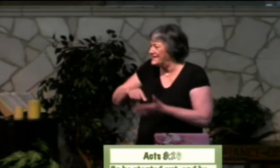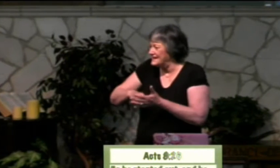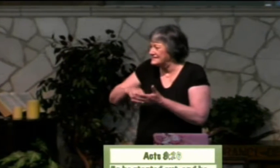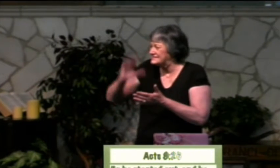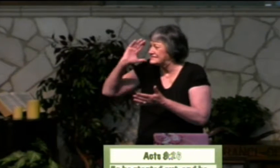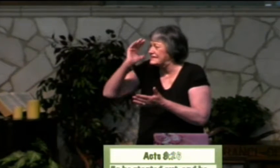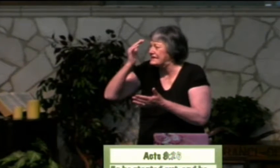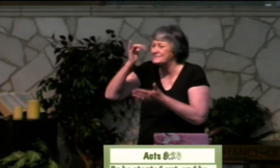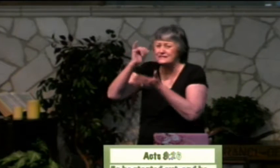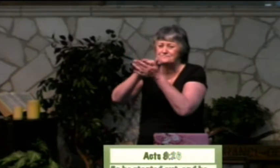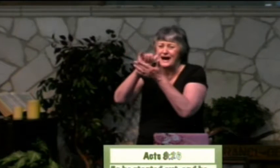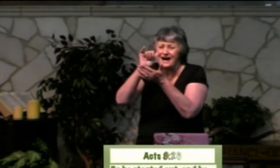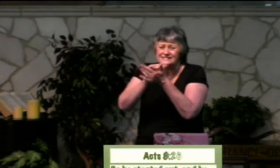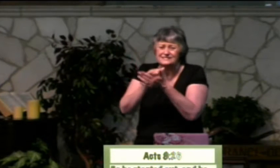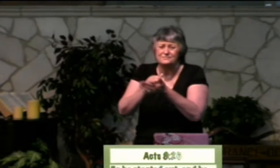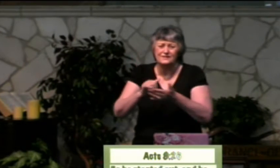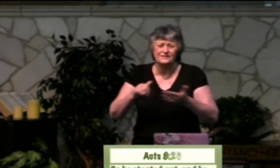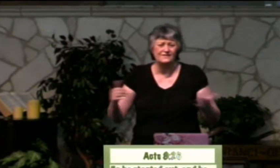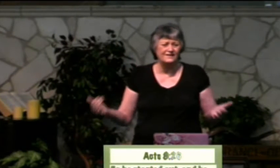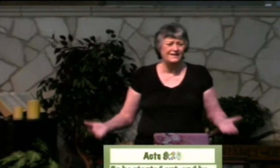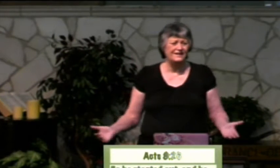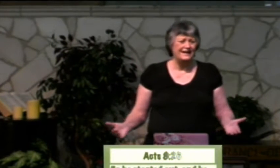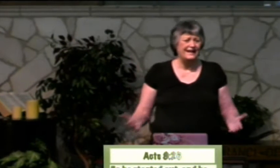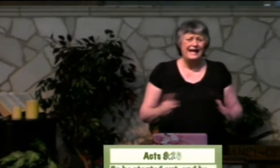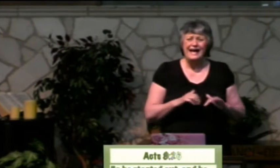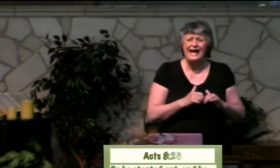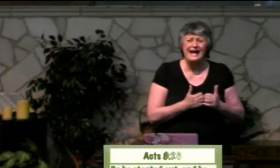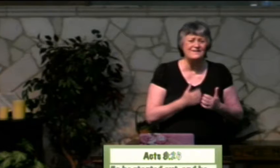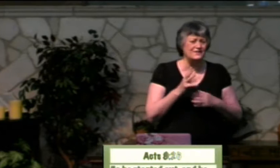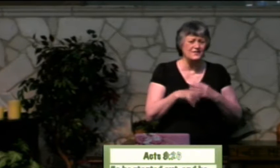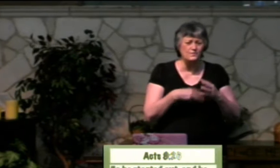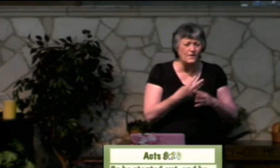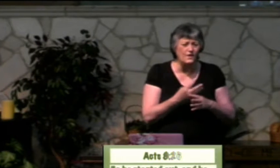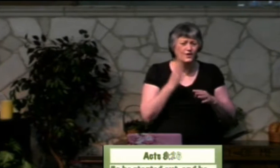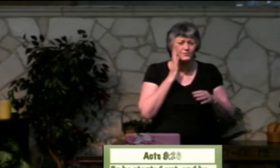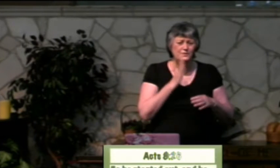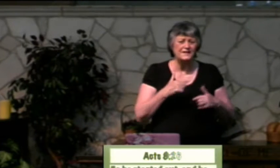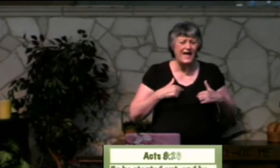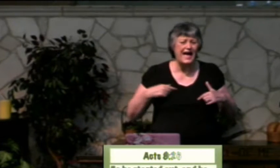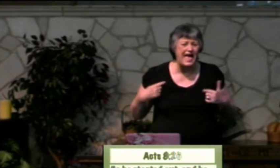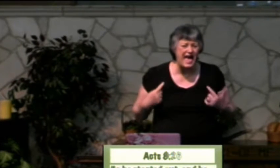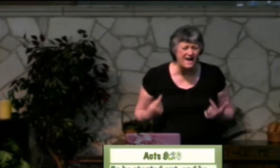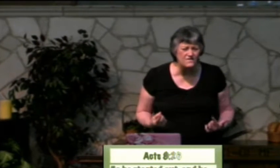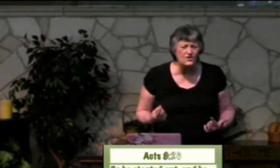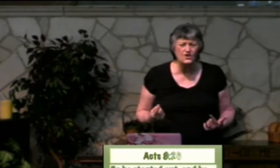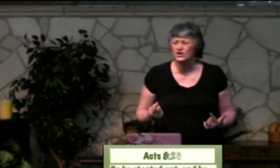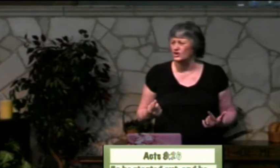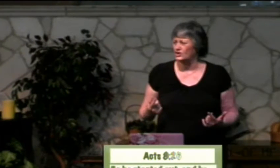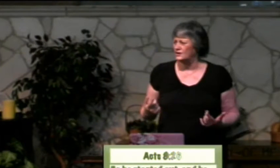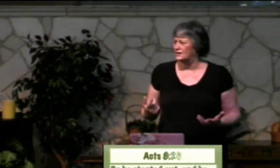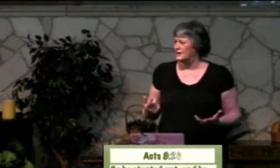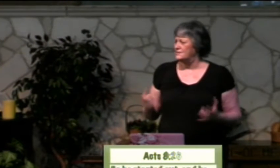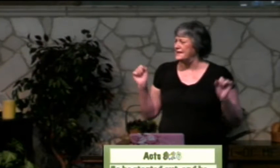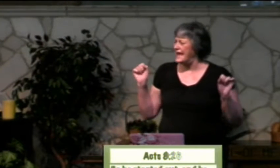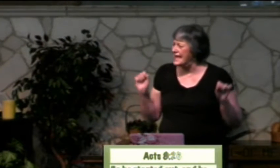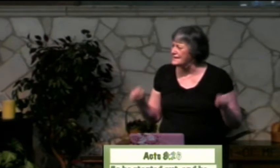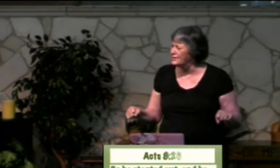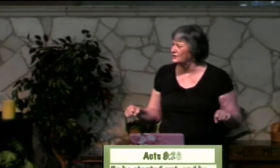This seems impossible. How in the world will I ever be able to